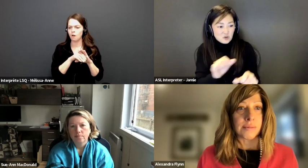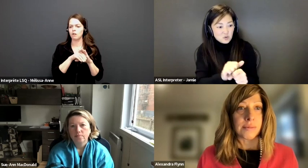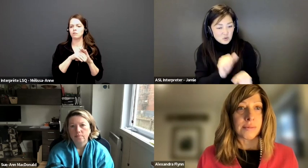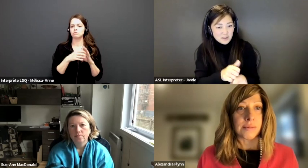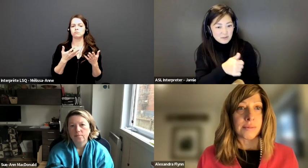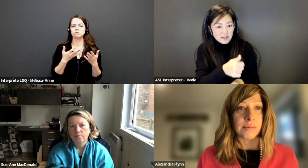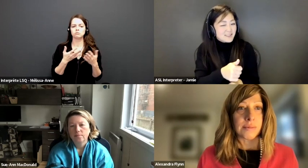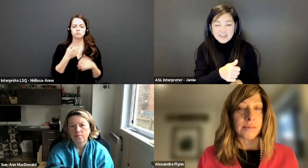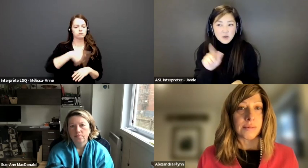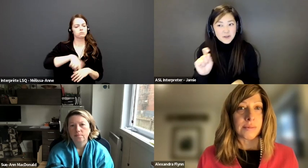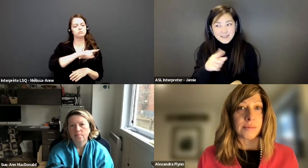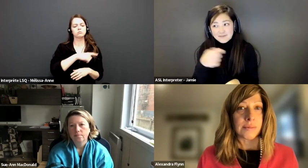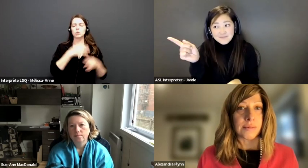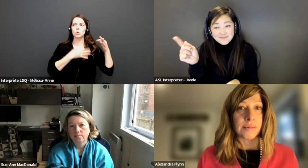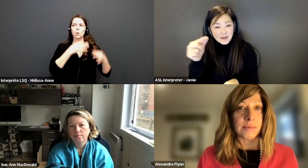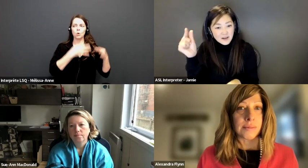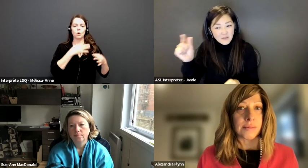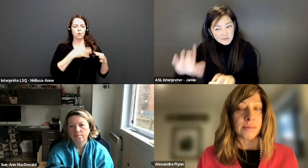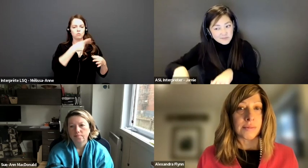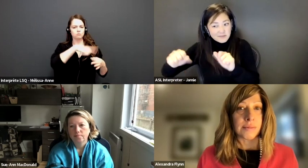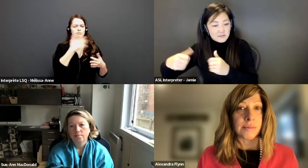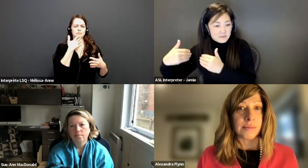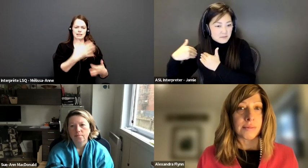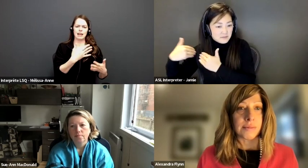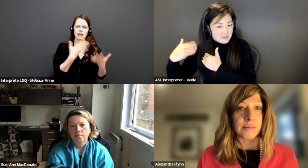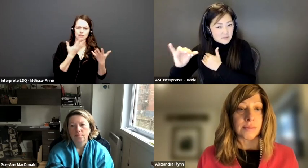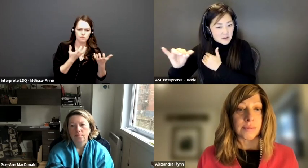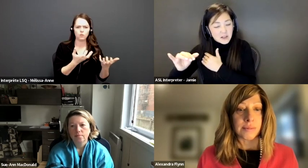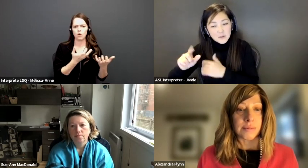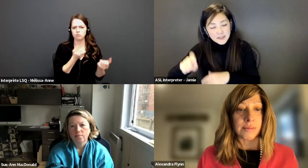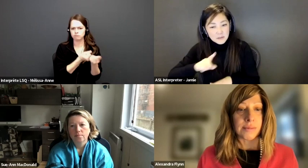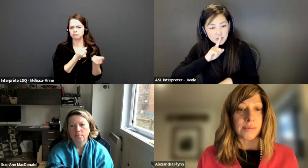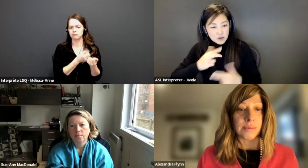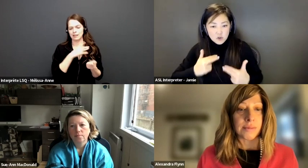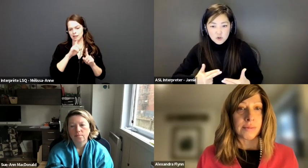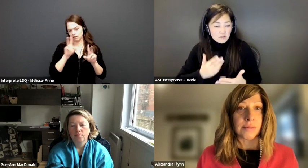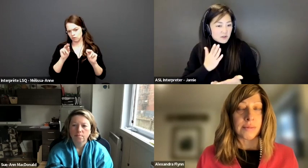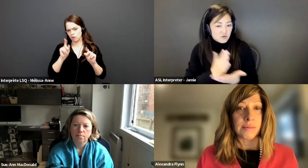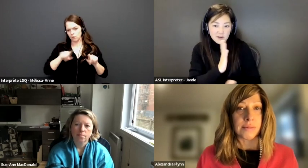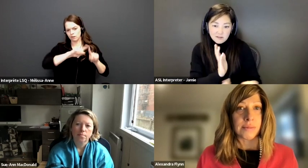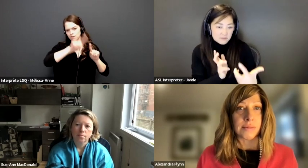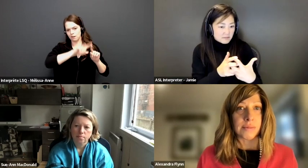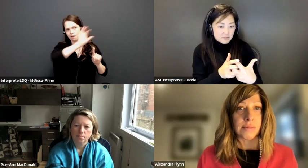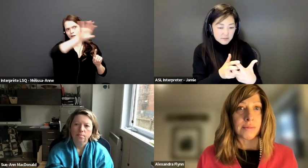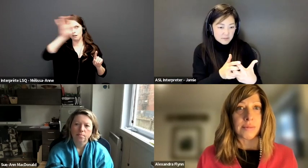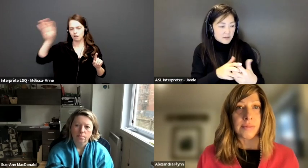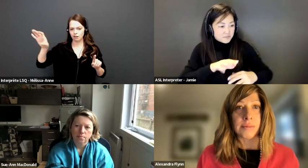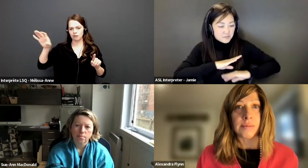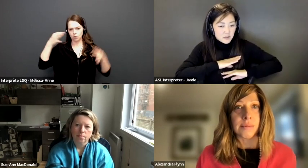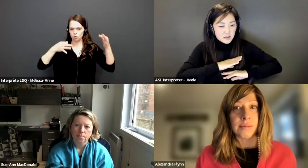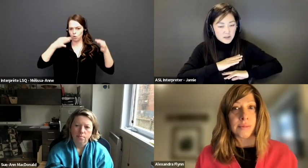levels of government to take responsibility for ensuring that human rights obligations are being fulfilled by